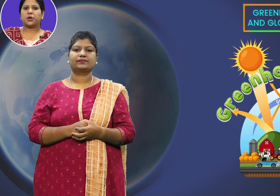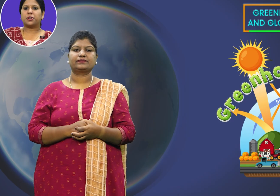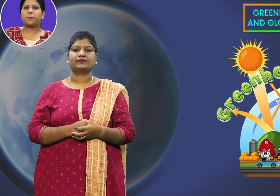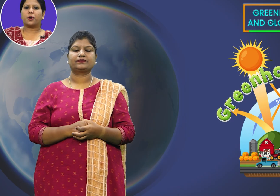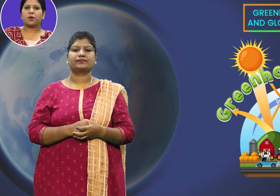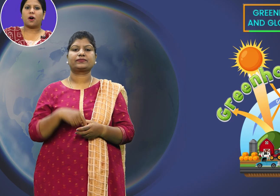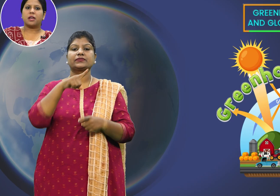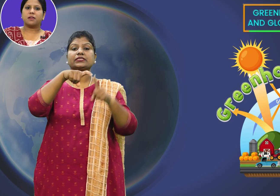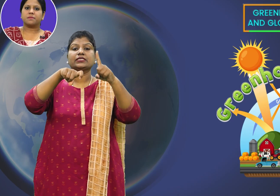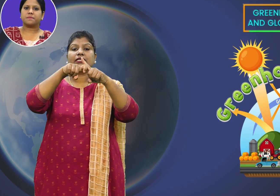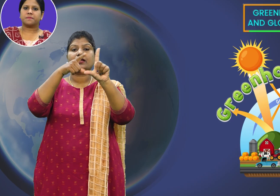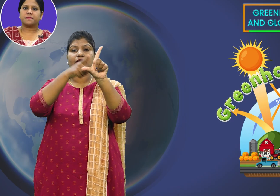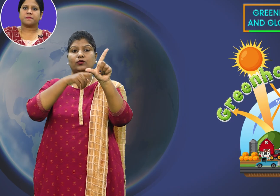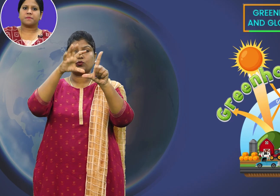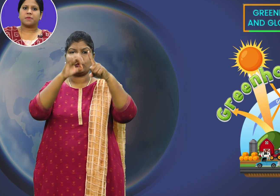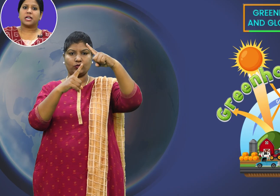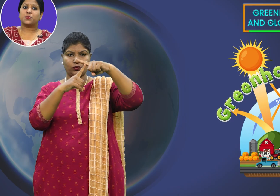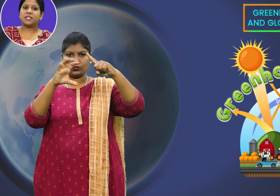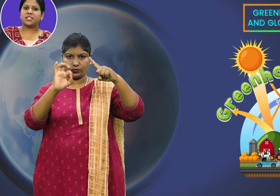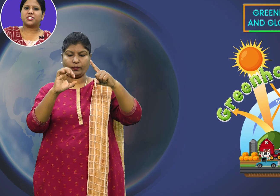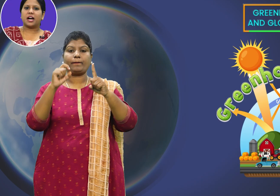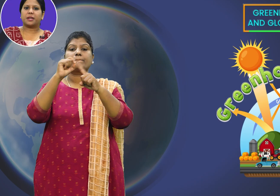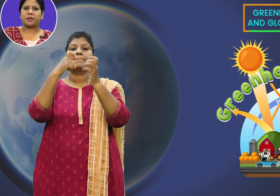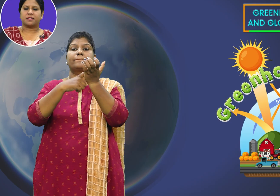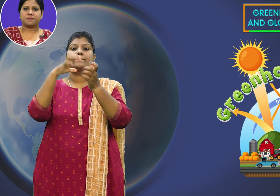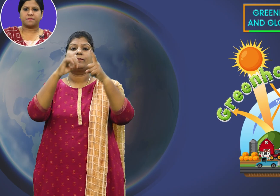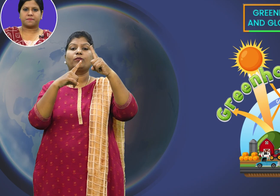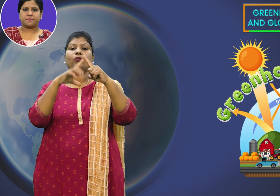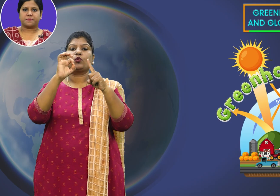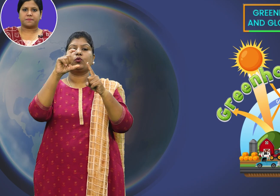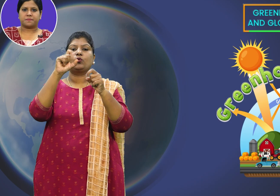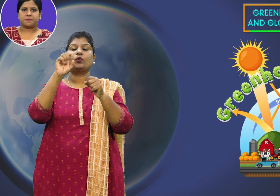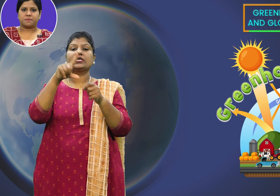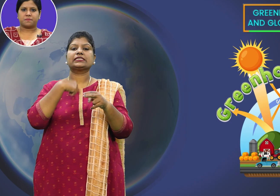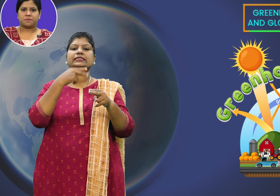The Kyoto Protocol is one such agreement.